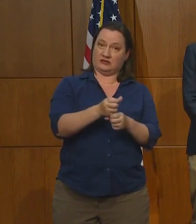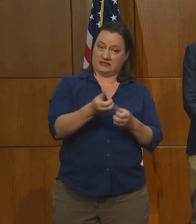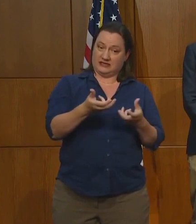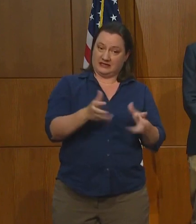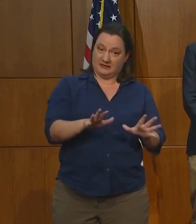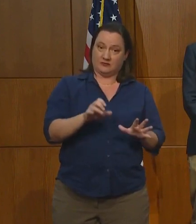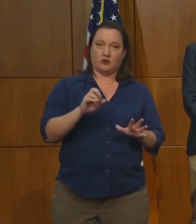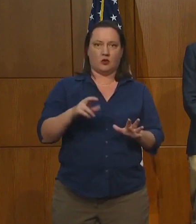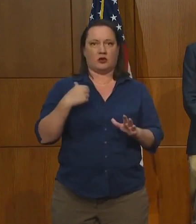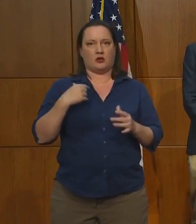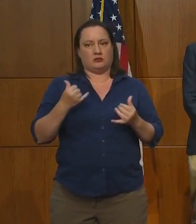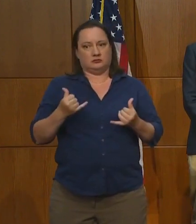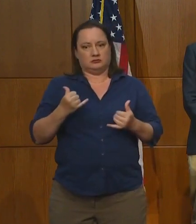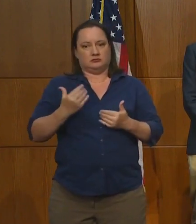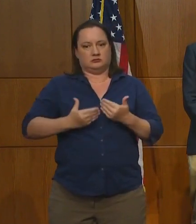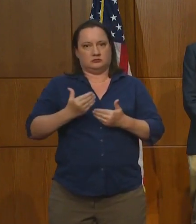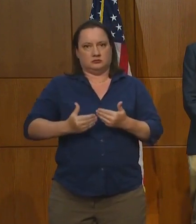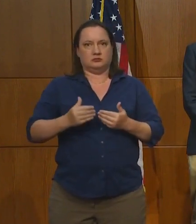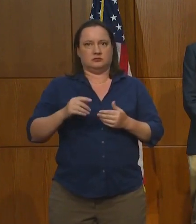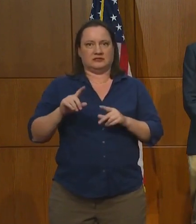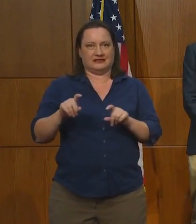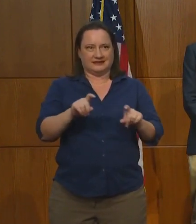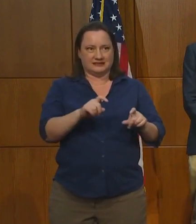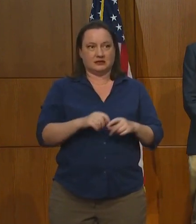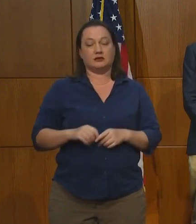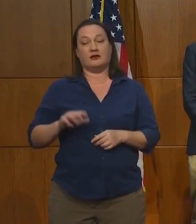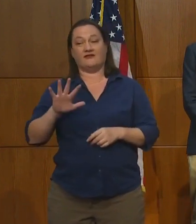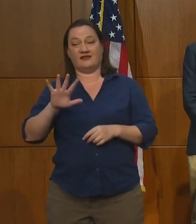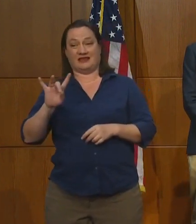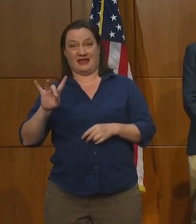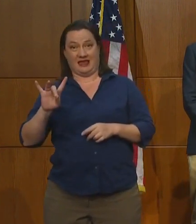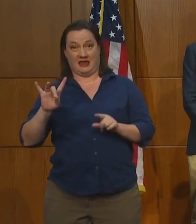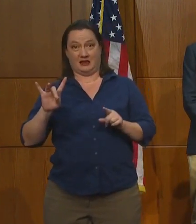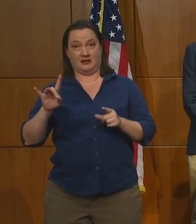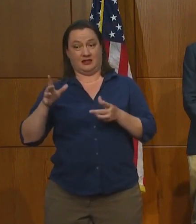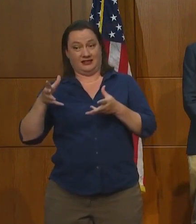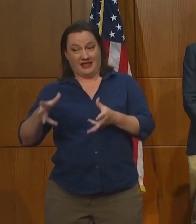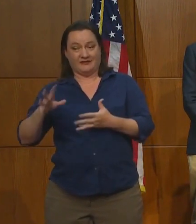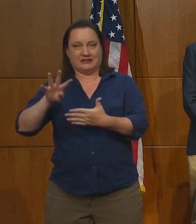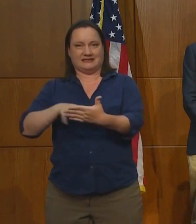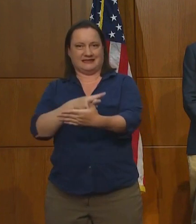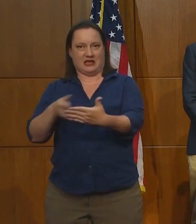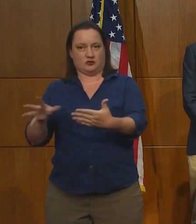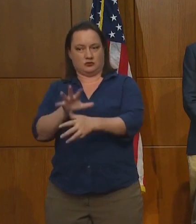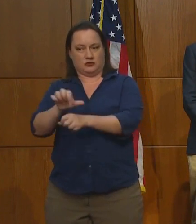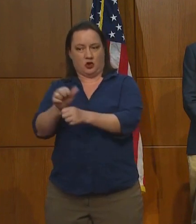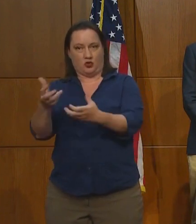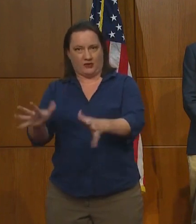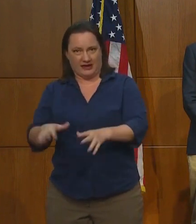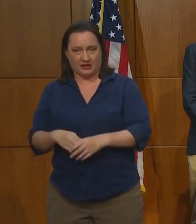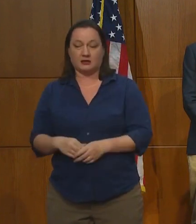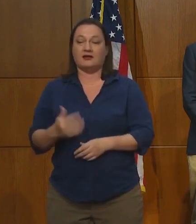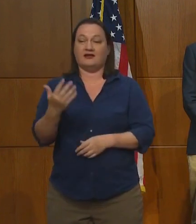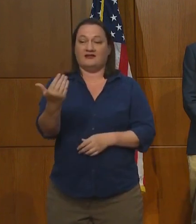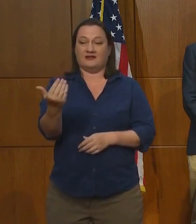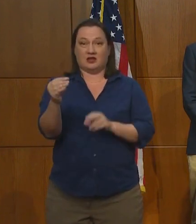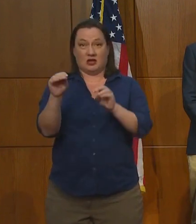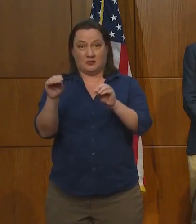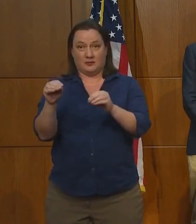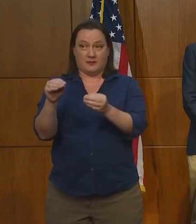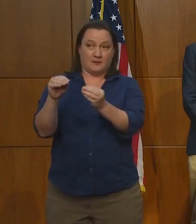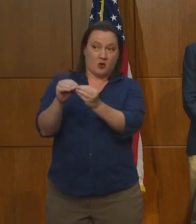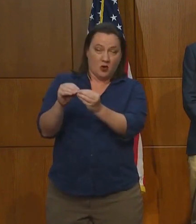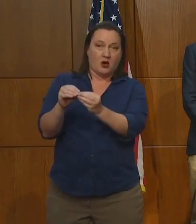specimen collection. An additional 58 have been scheduled, and another 15 are in the process of being scheduled. So I'd